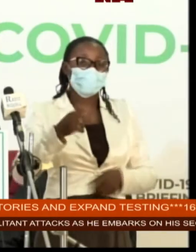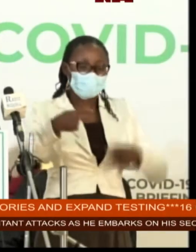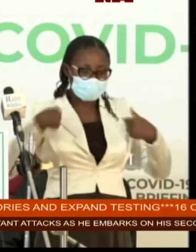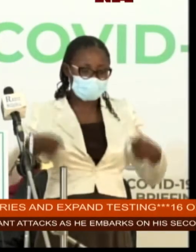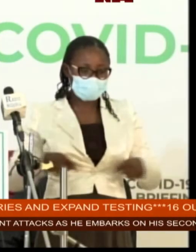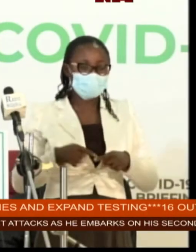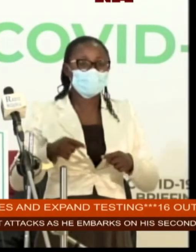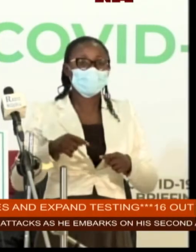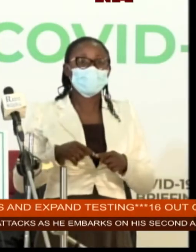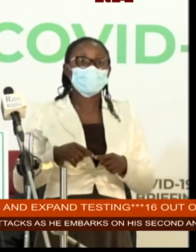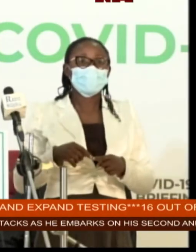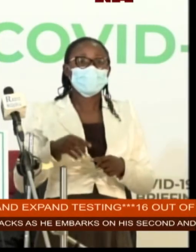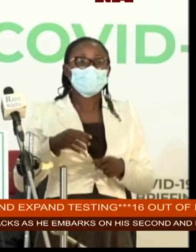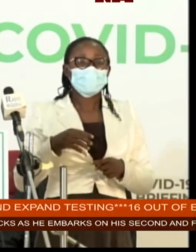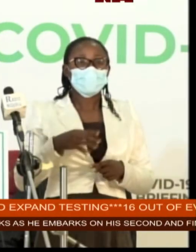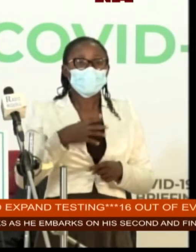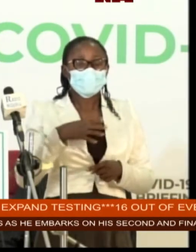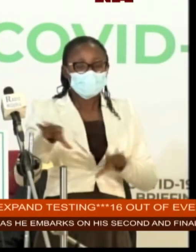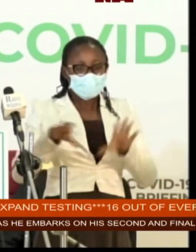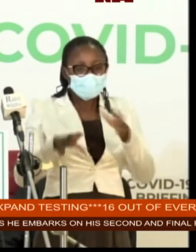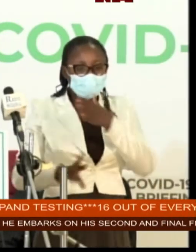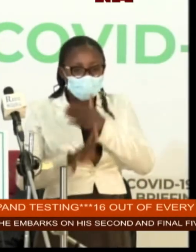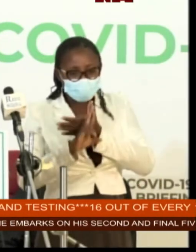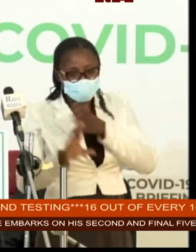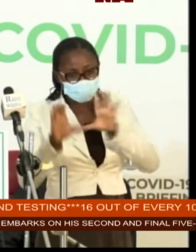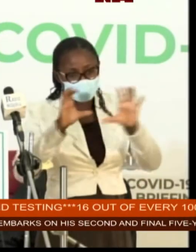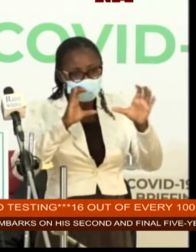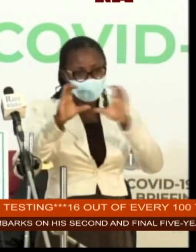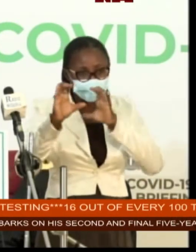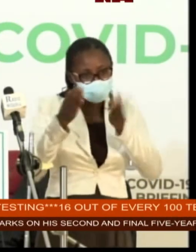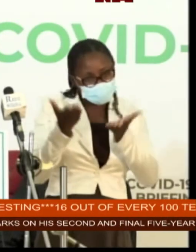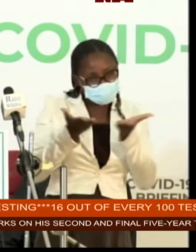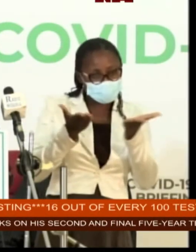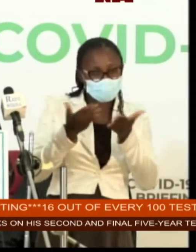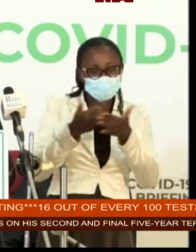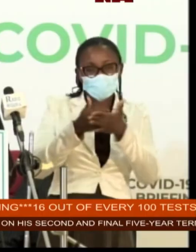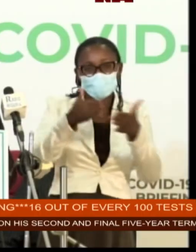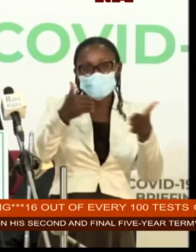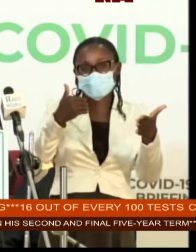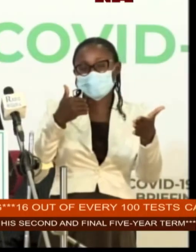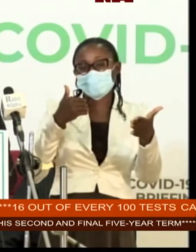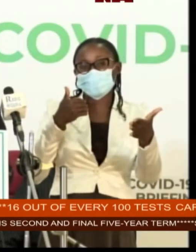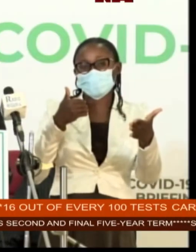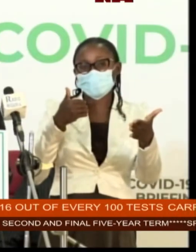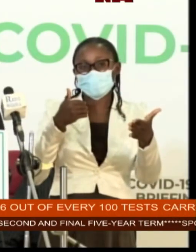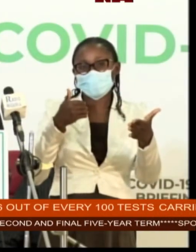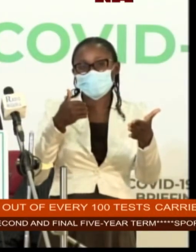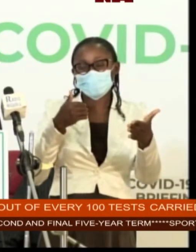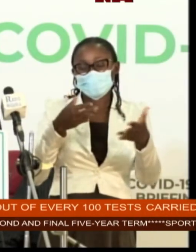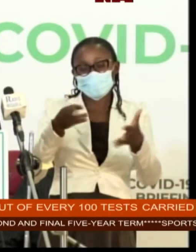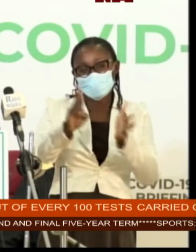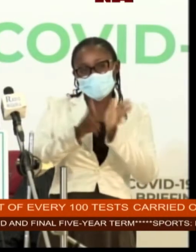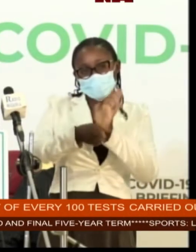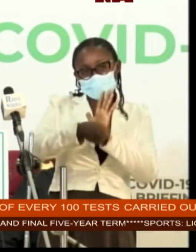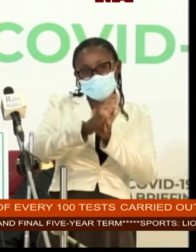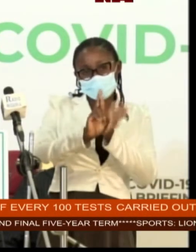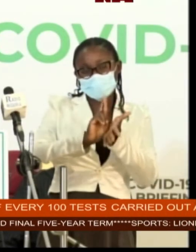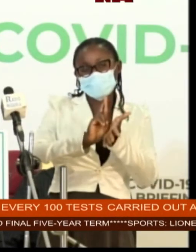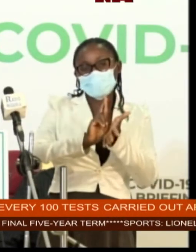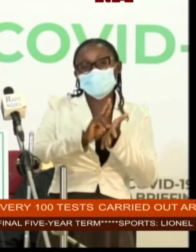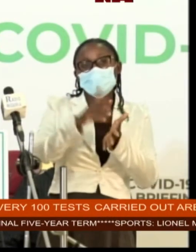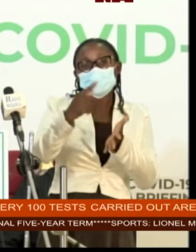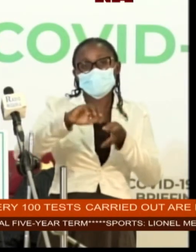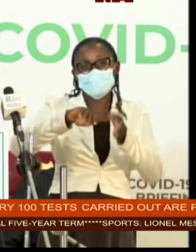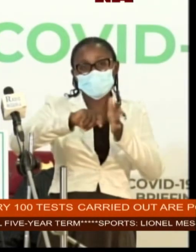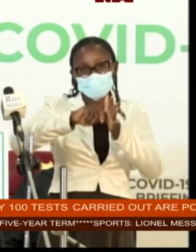then inform risk communication strategies before devising key